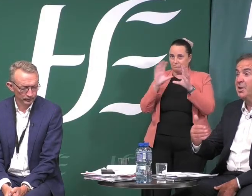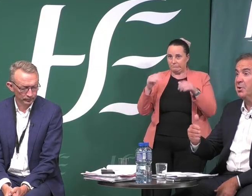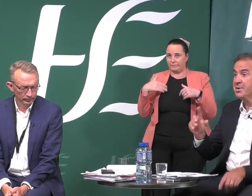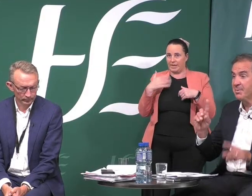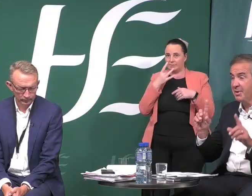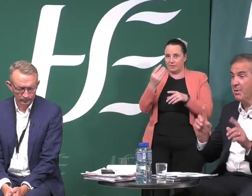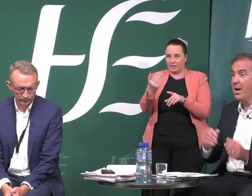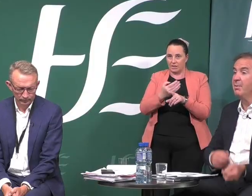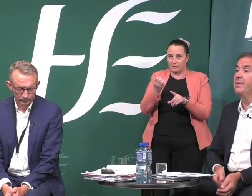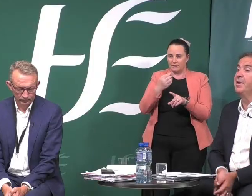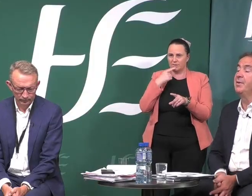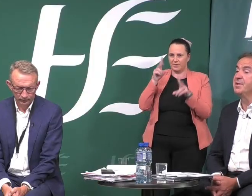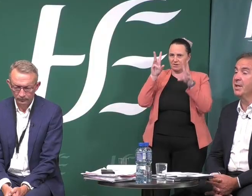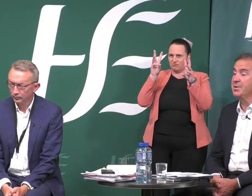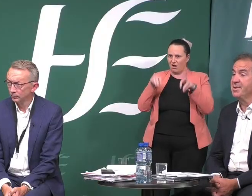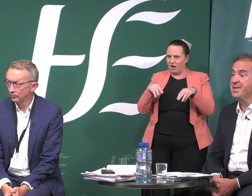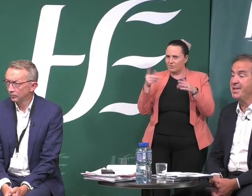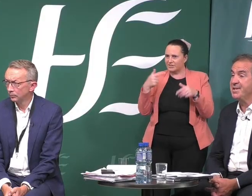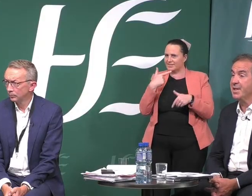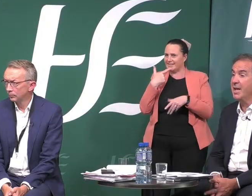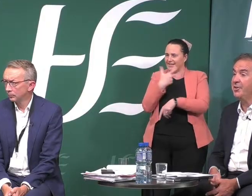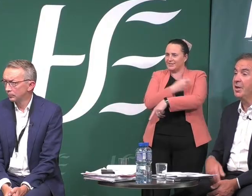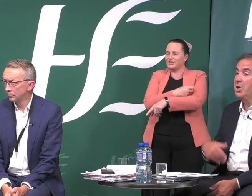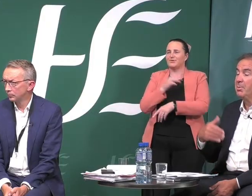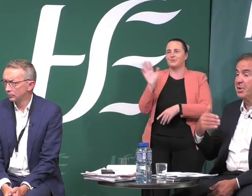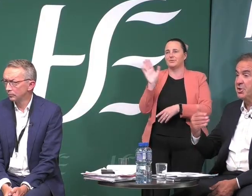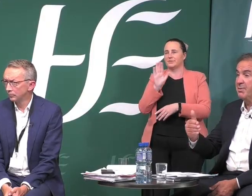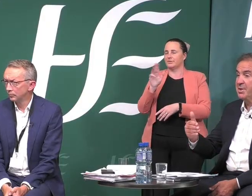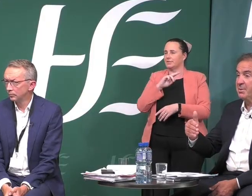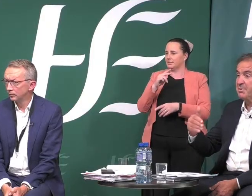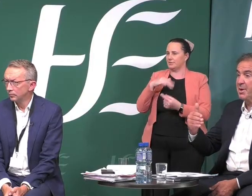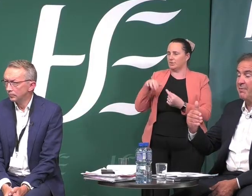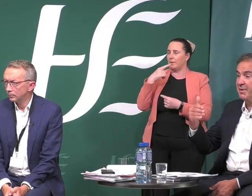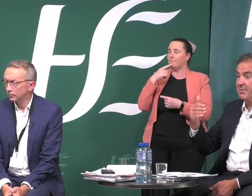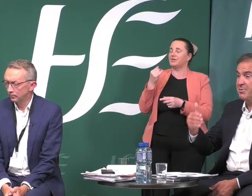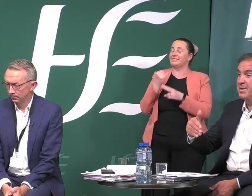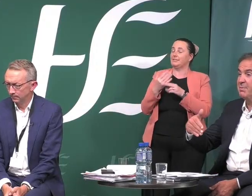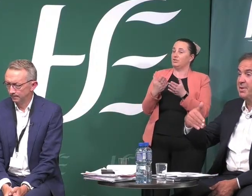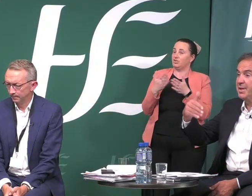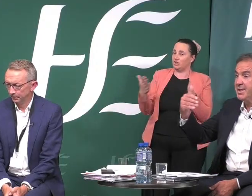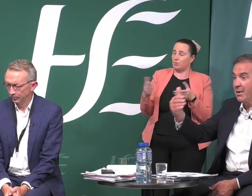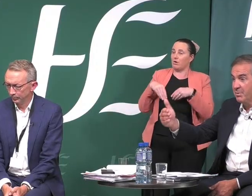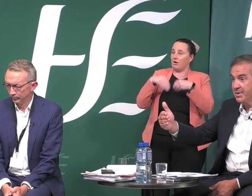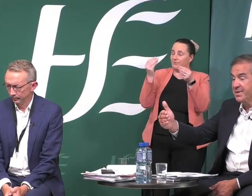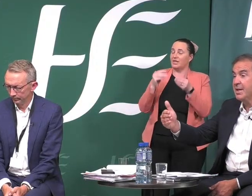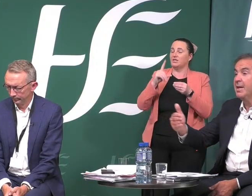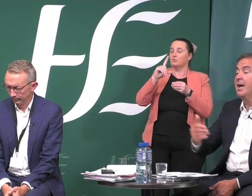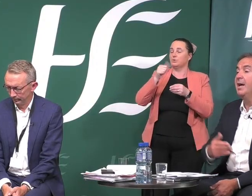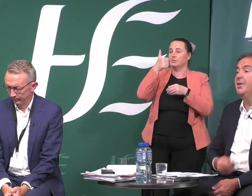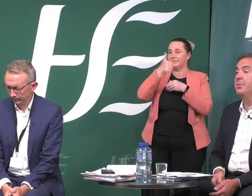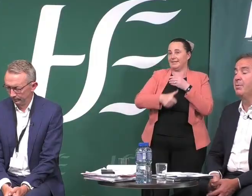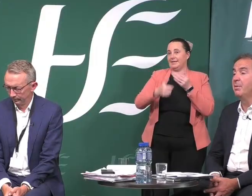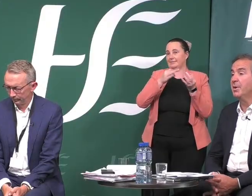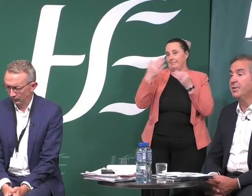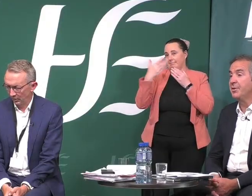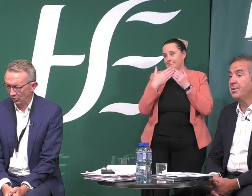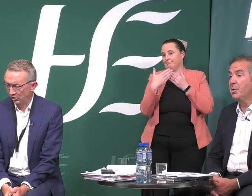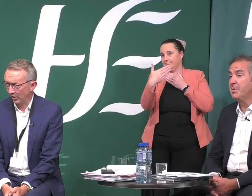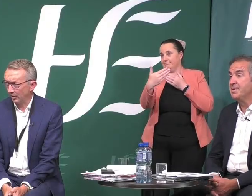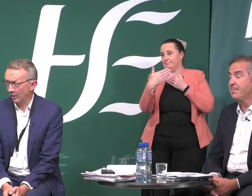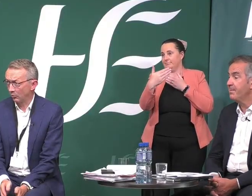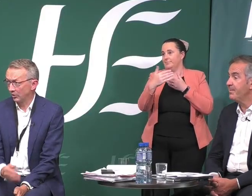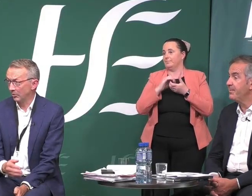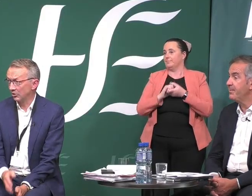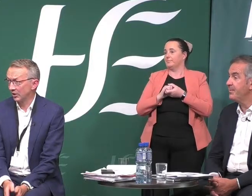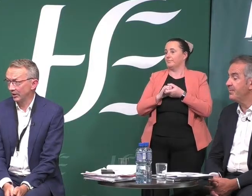concerned that there's something wrong with their second dose. That isn't the case. But in general terms, we're offering from 21 days outwards is what we're working to at